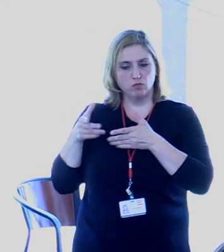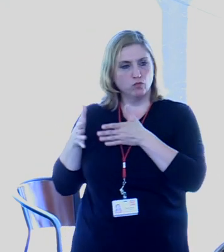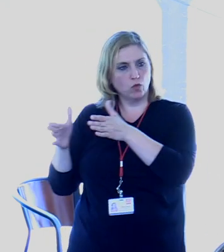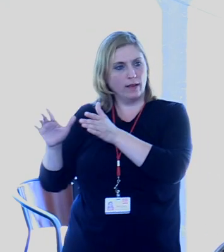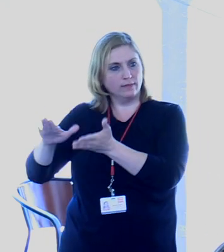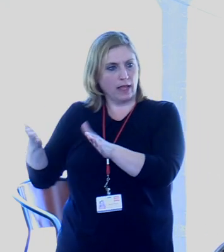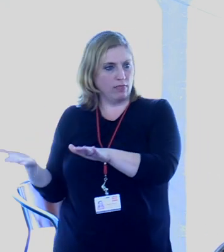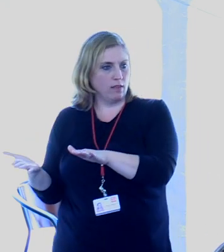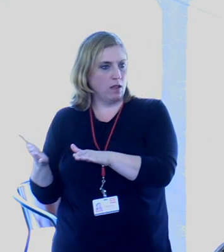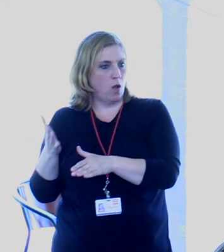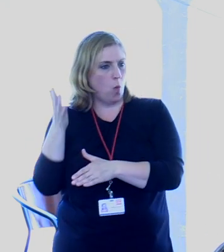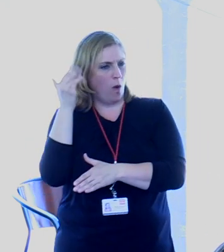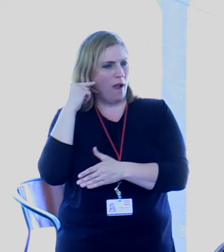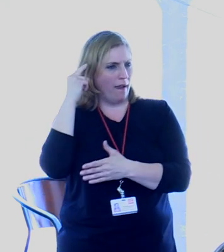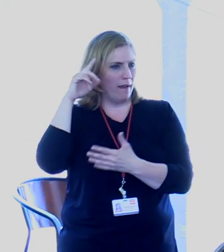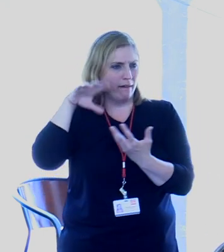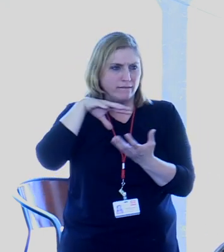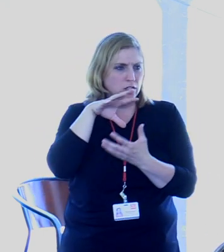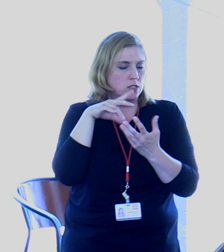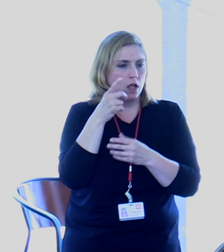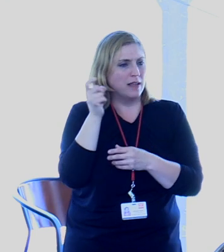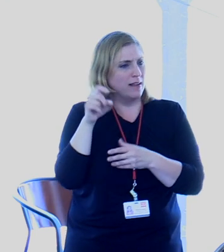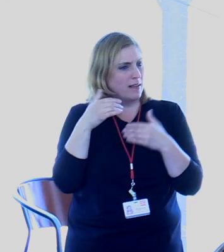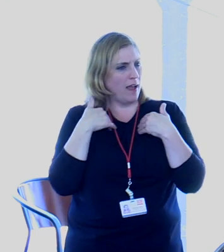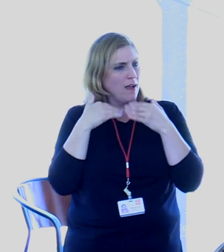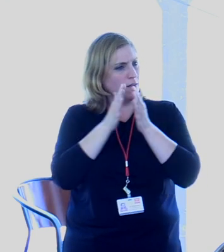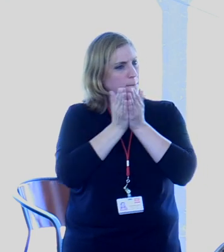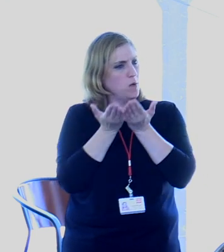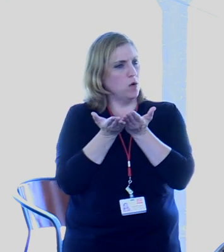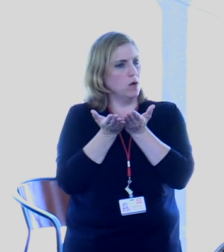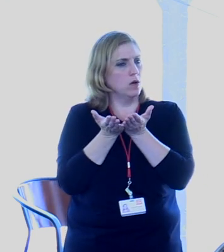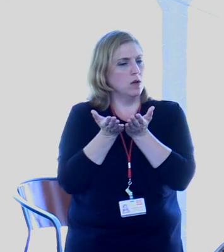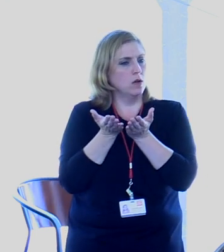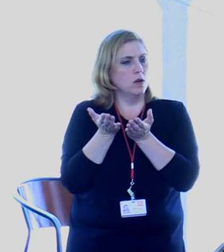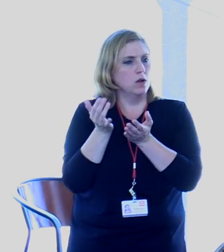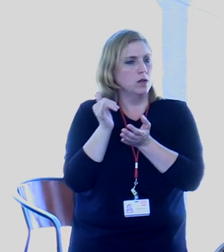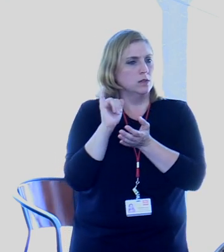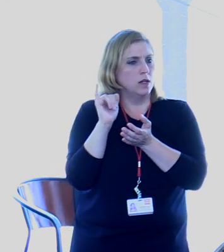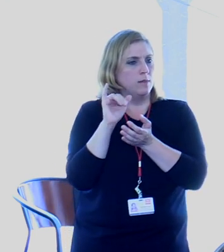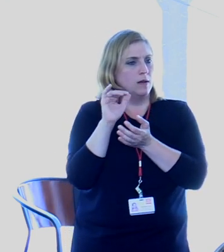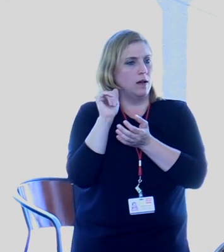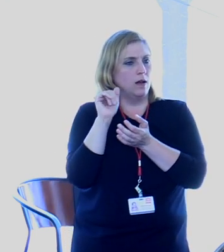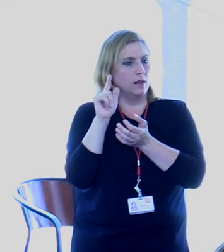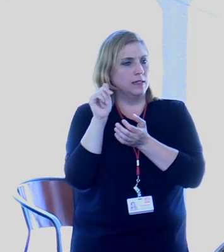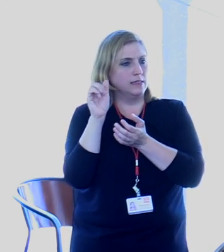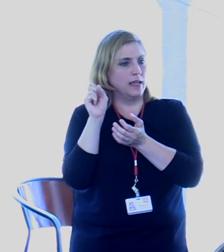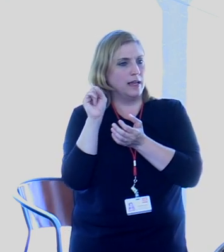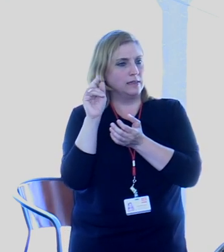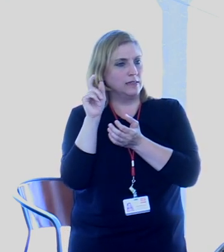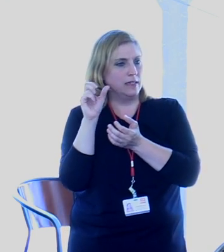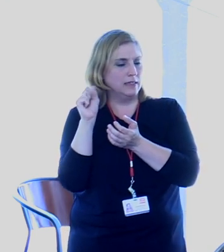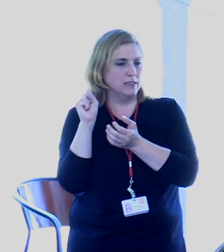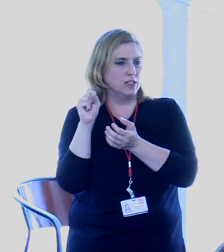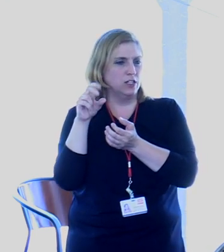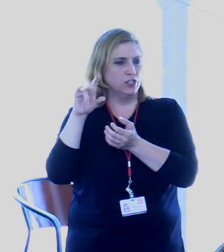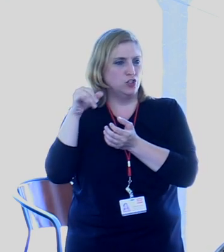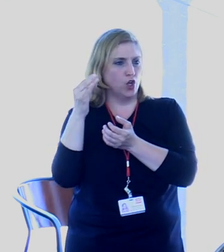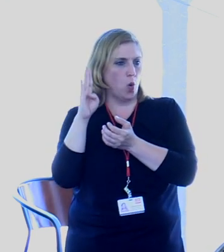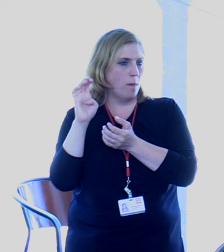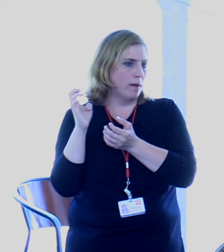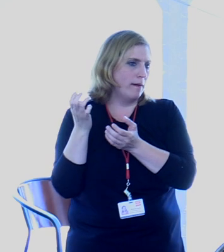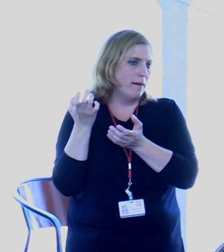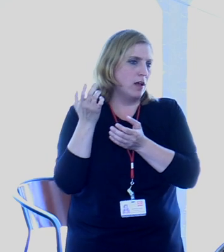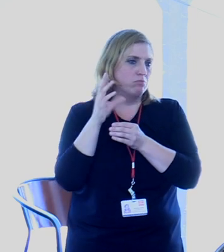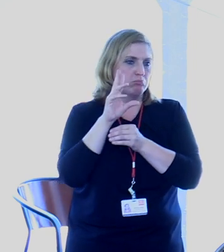death. So why does it get confusing? Why do we have to have a book like Ecclesiastes or Job? Because no